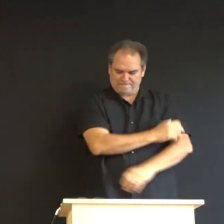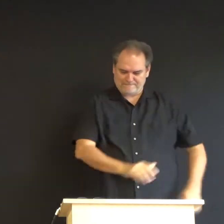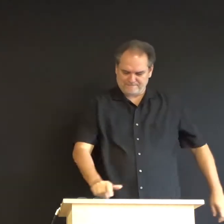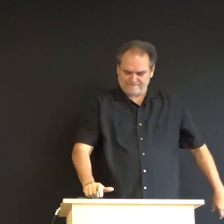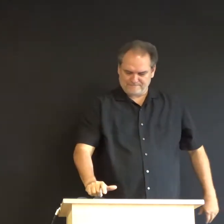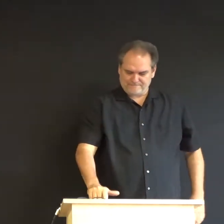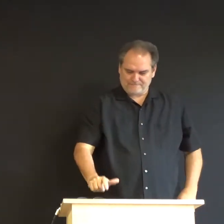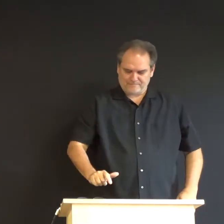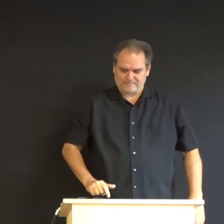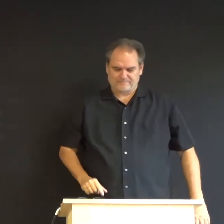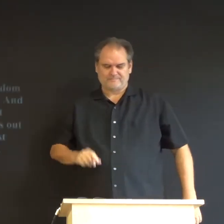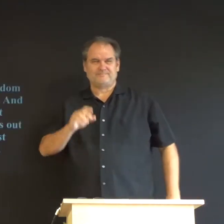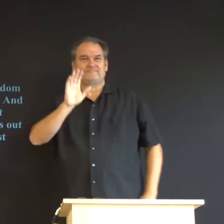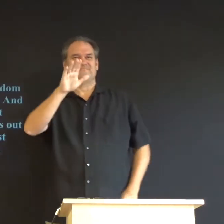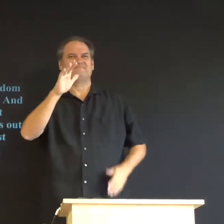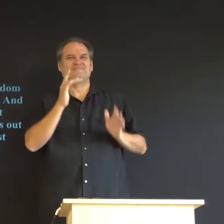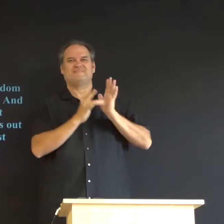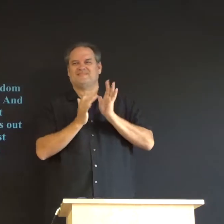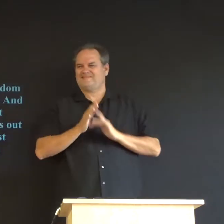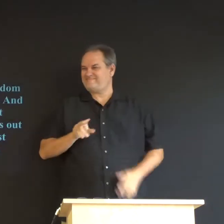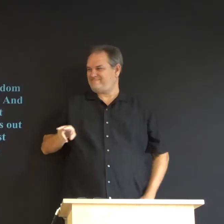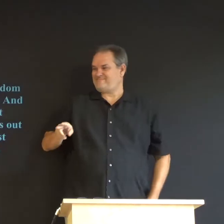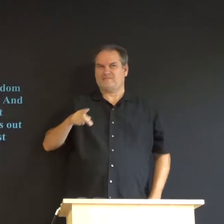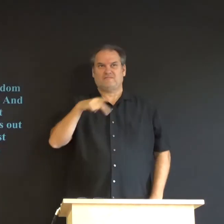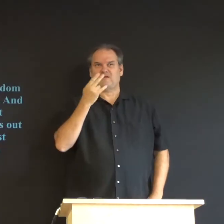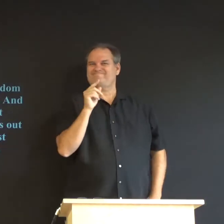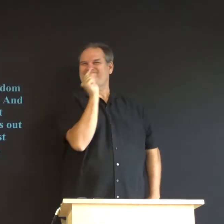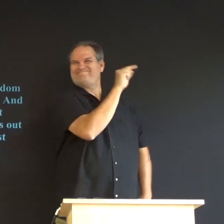You know, we're divided, we fall.